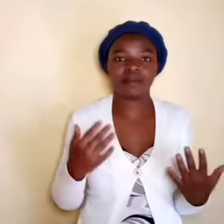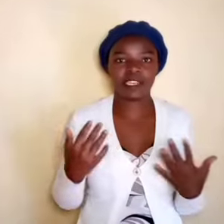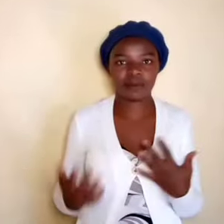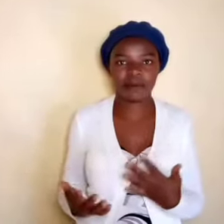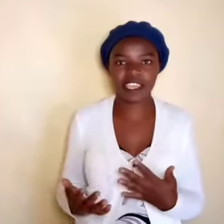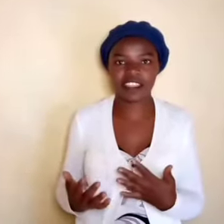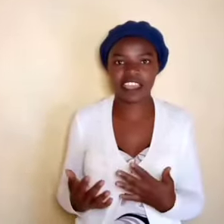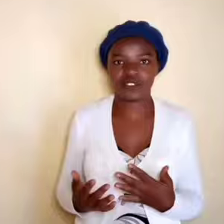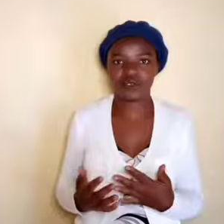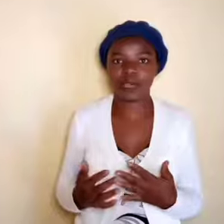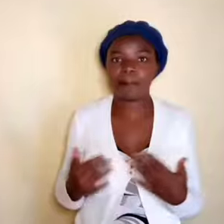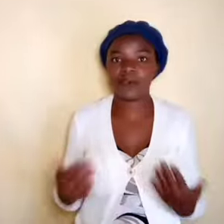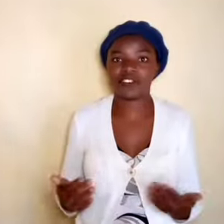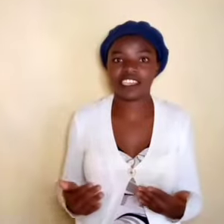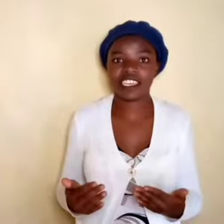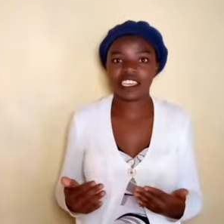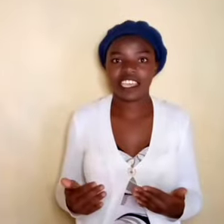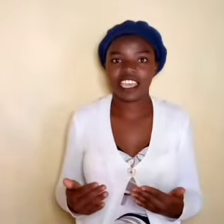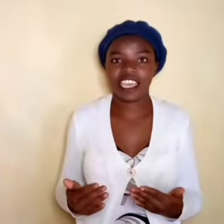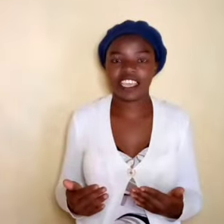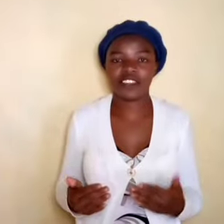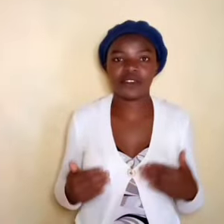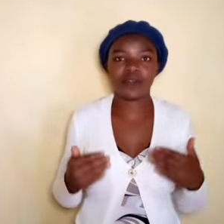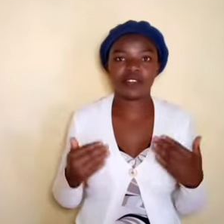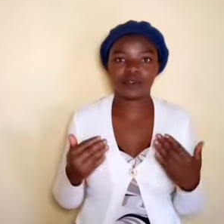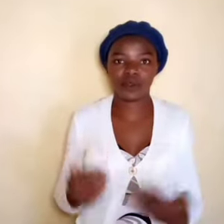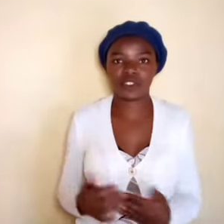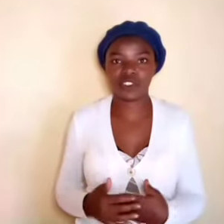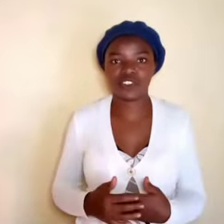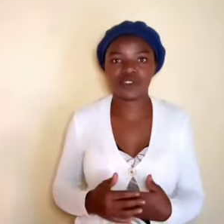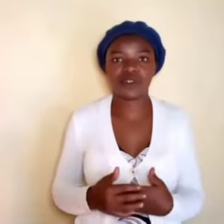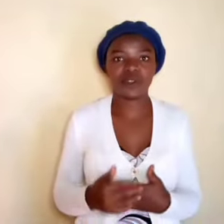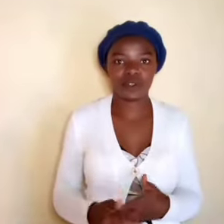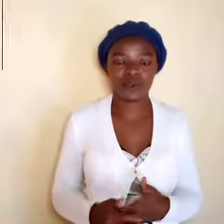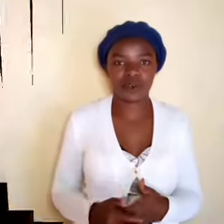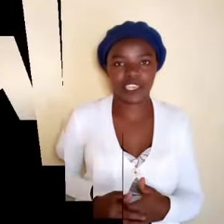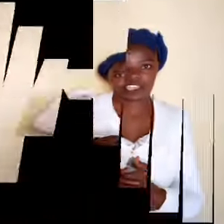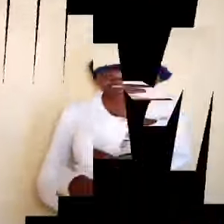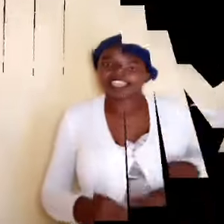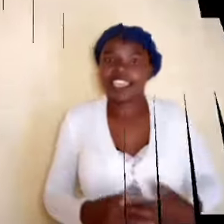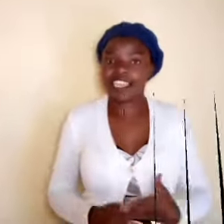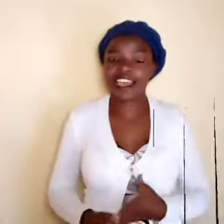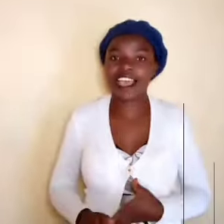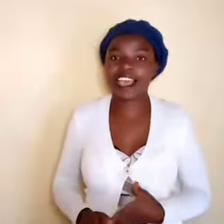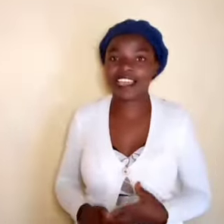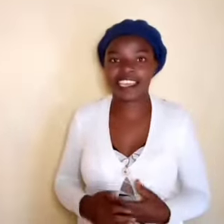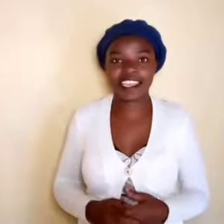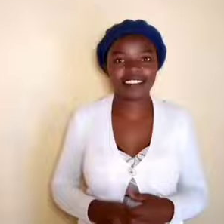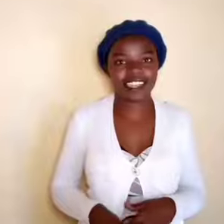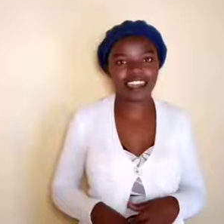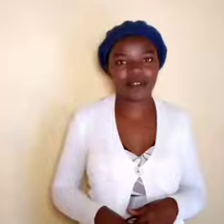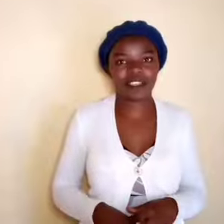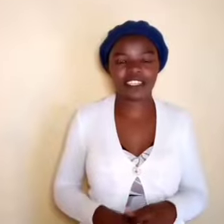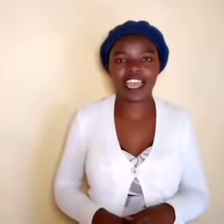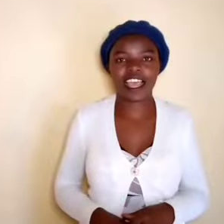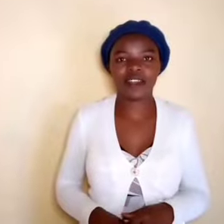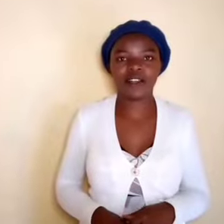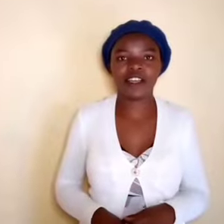might mean that you are pausing and you don't want to continue talking. In a Kenyan Sign Language dialogue,